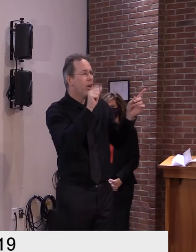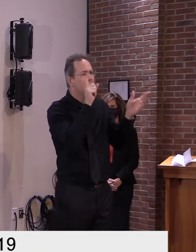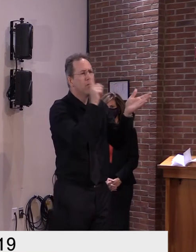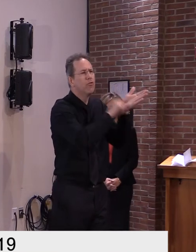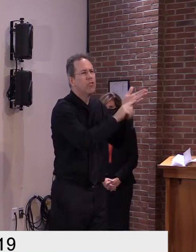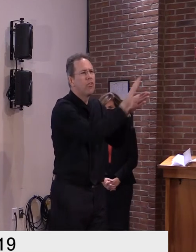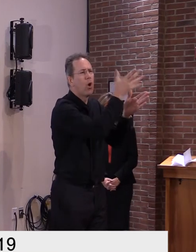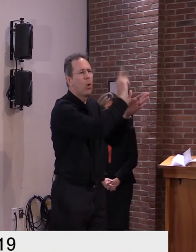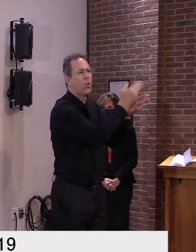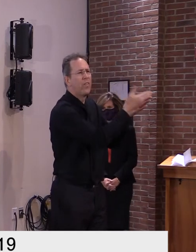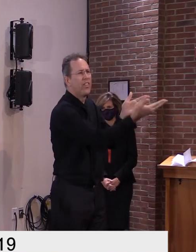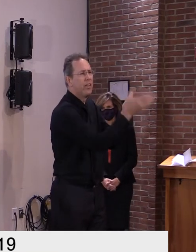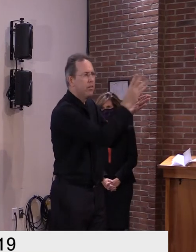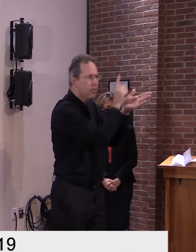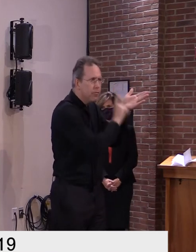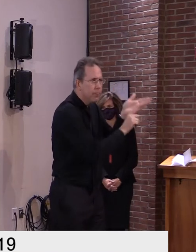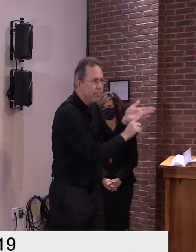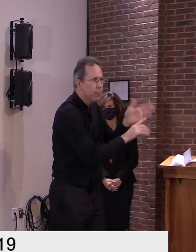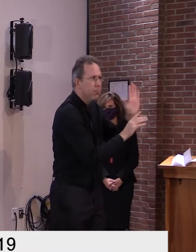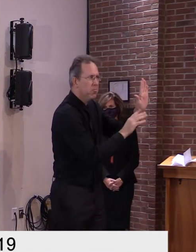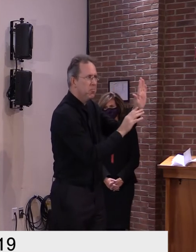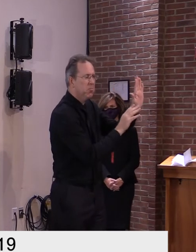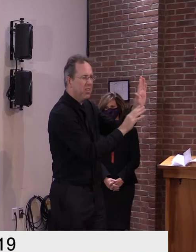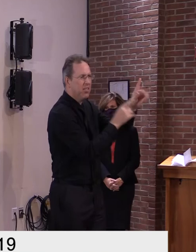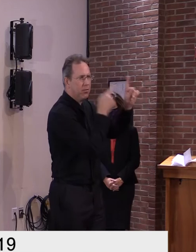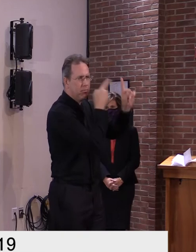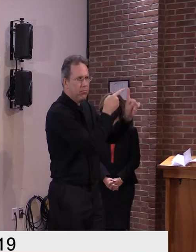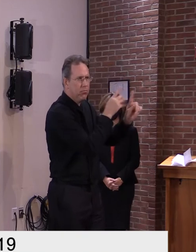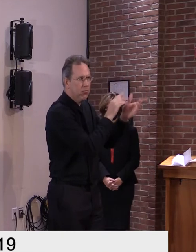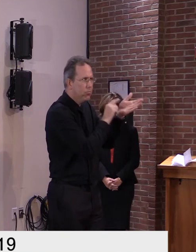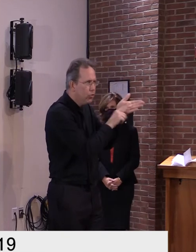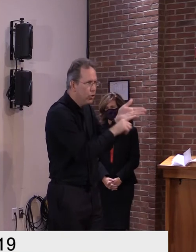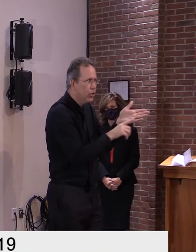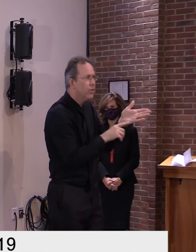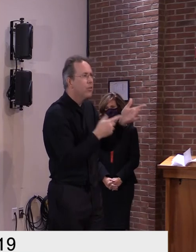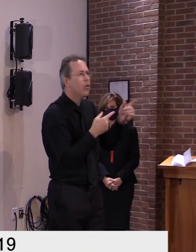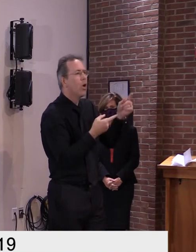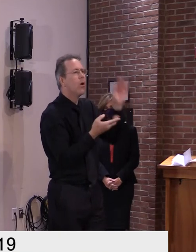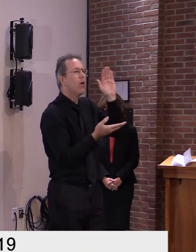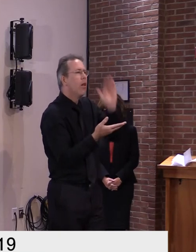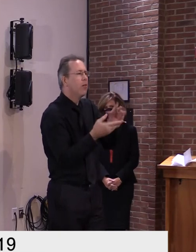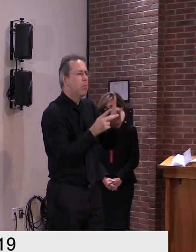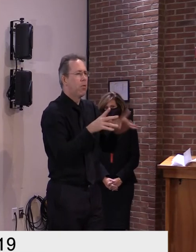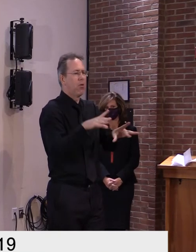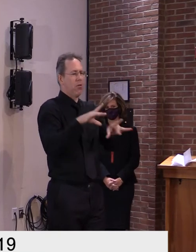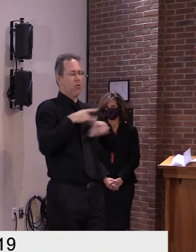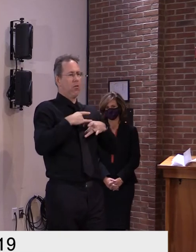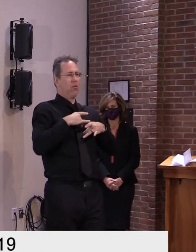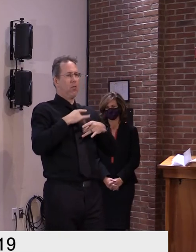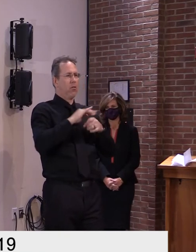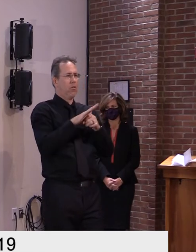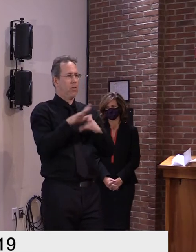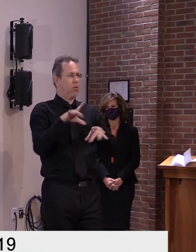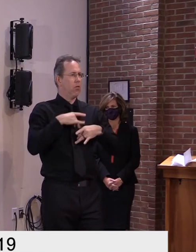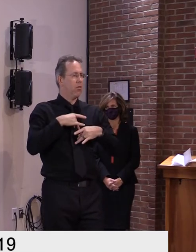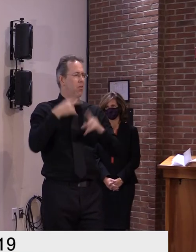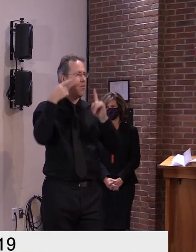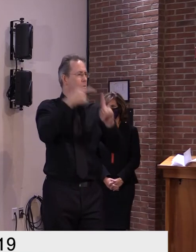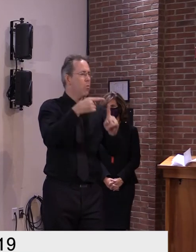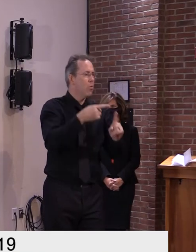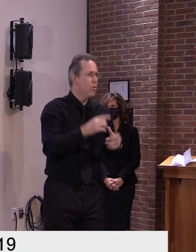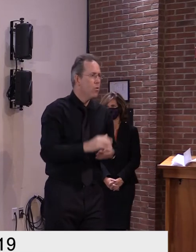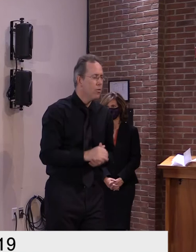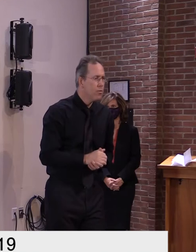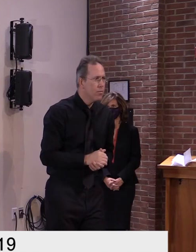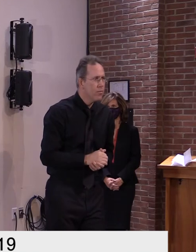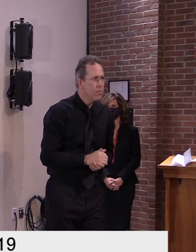very pragmatic. Have less people become ill and suffer from this virus. And